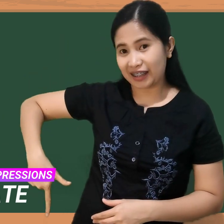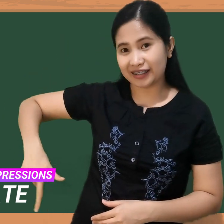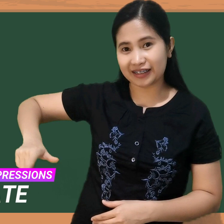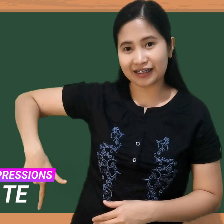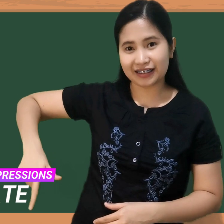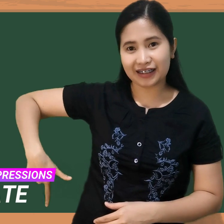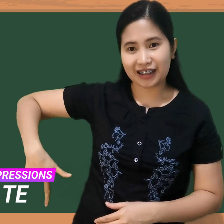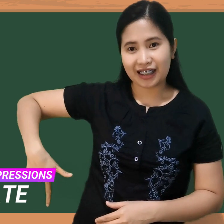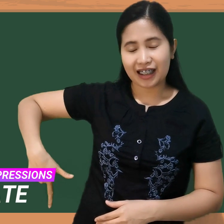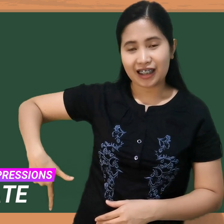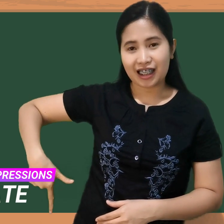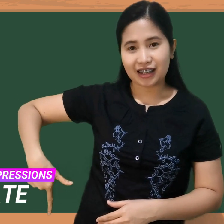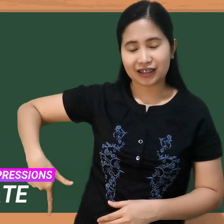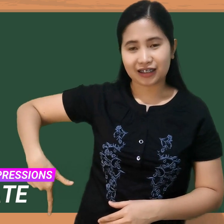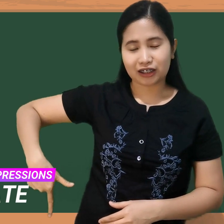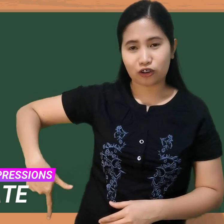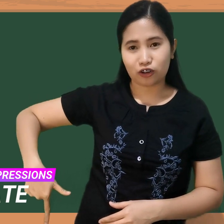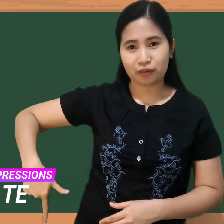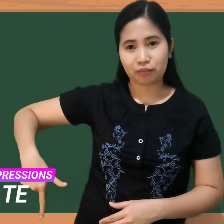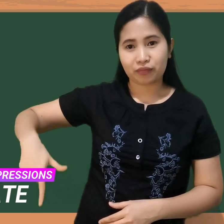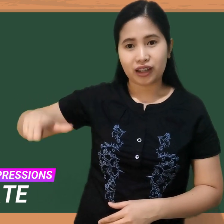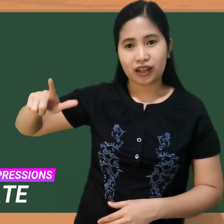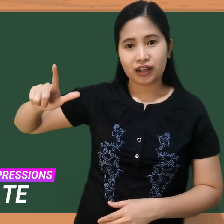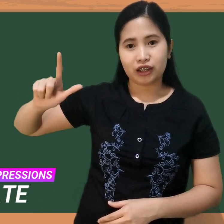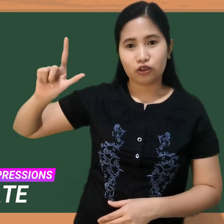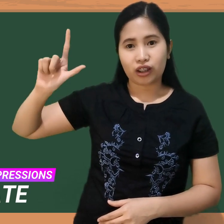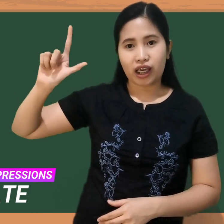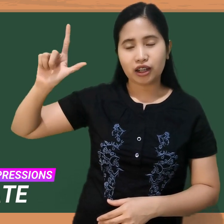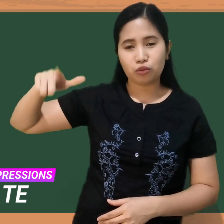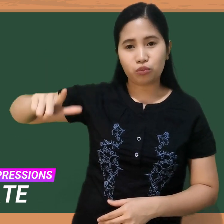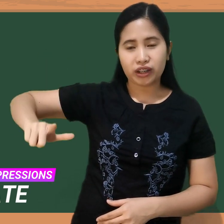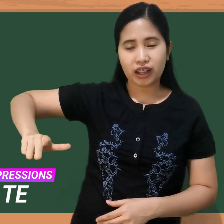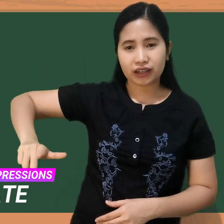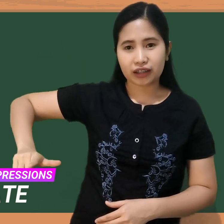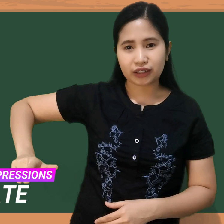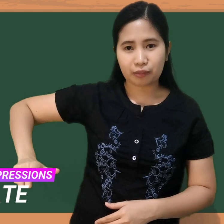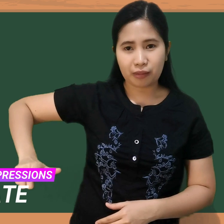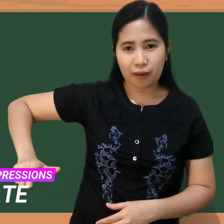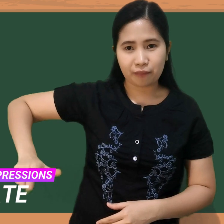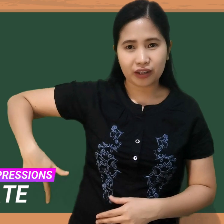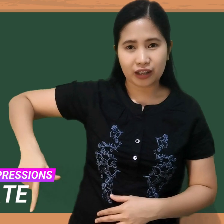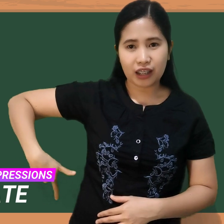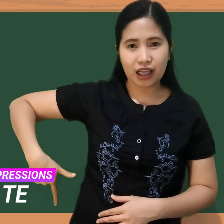Ayan. Late. So, yung L, ibigay lang natin sa baba.